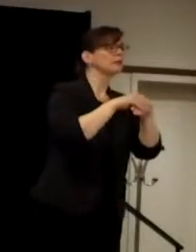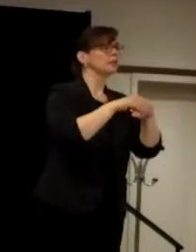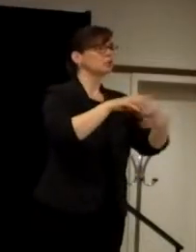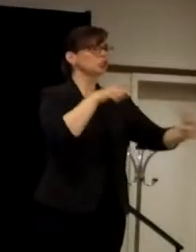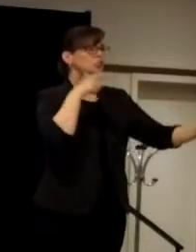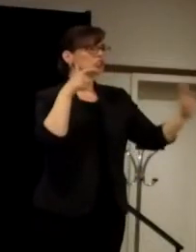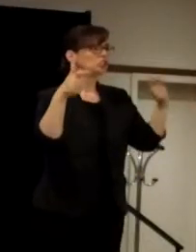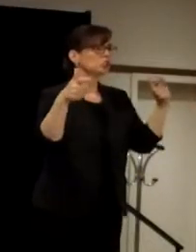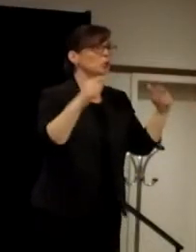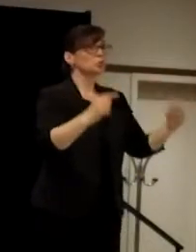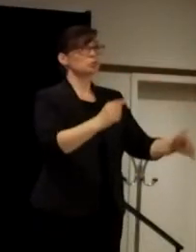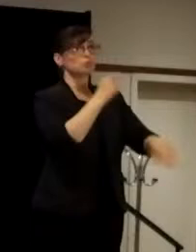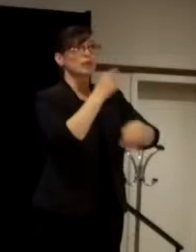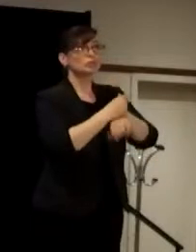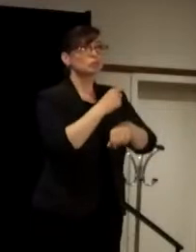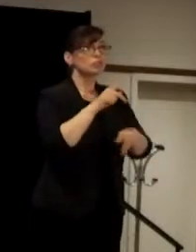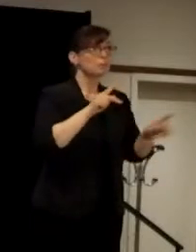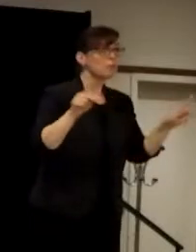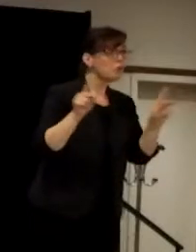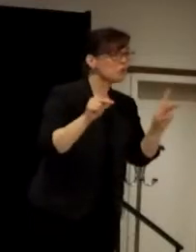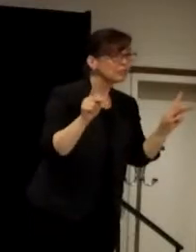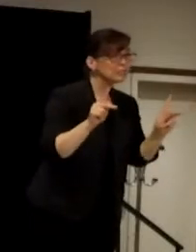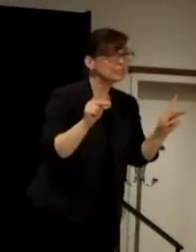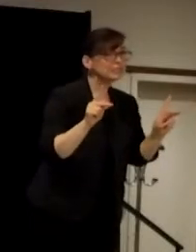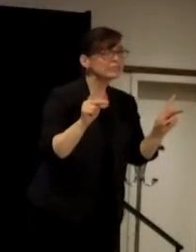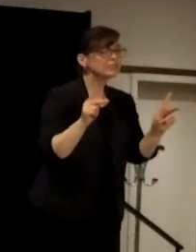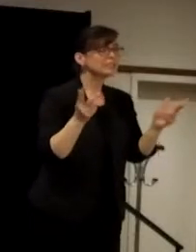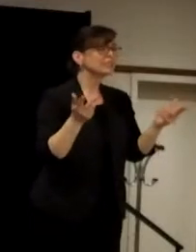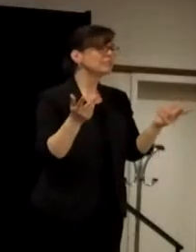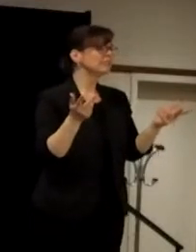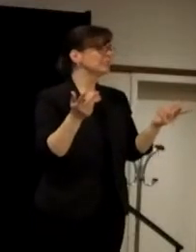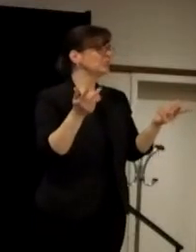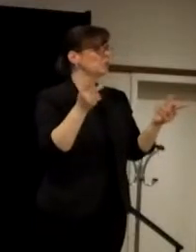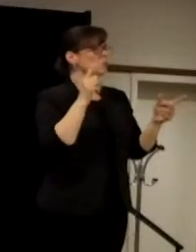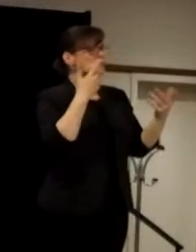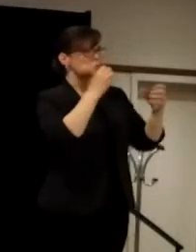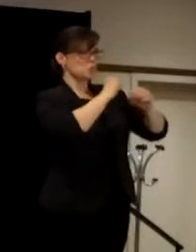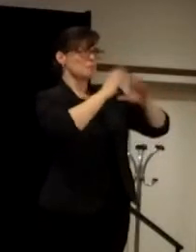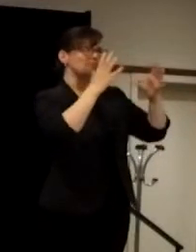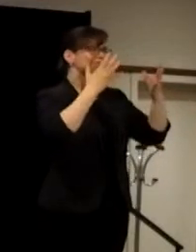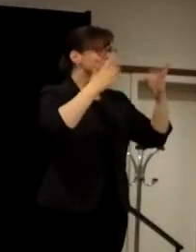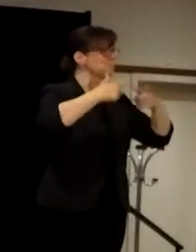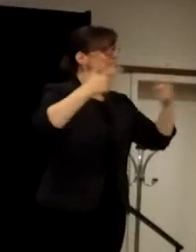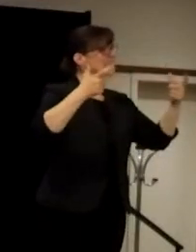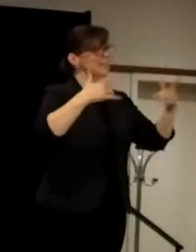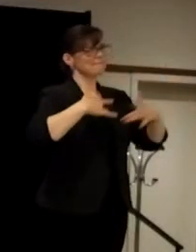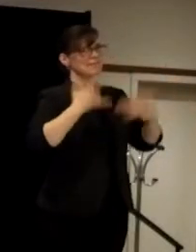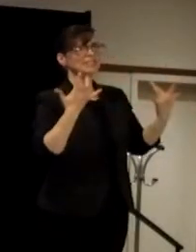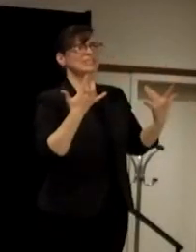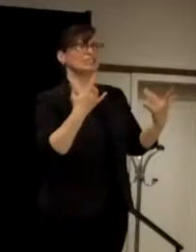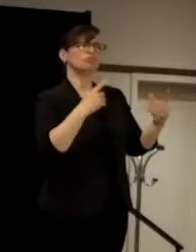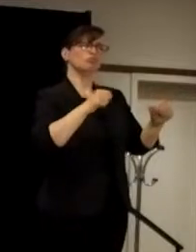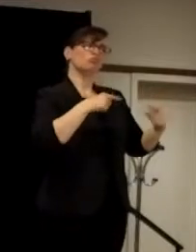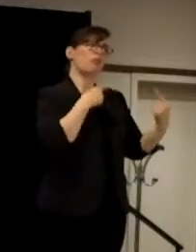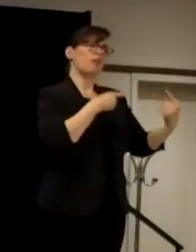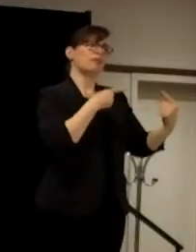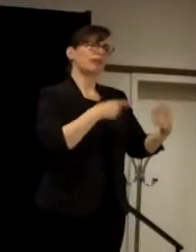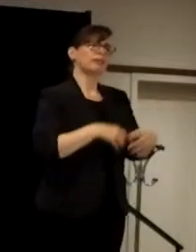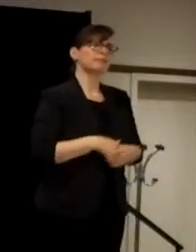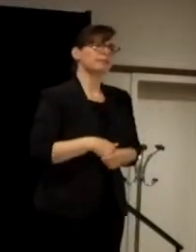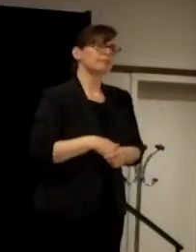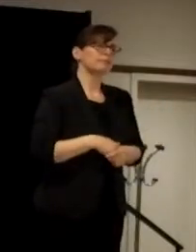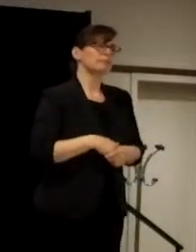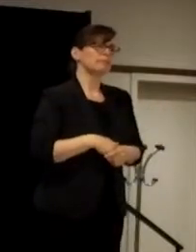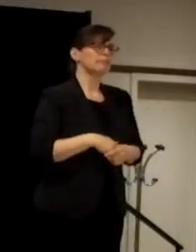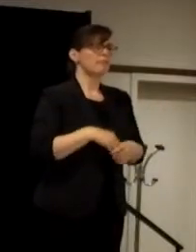demand for free tests so that 8-10 weddings can go off, beforehand. We're going to